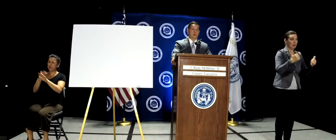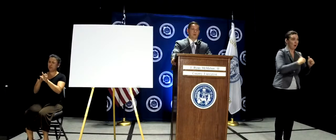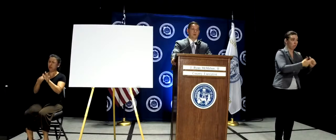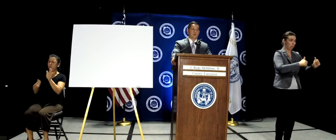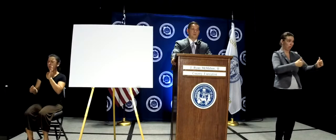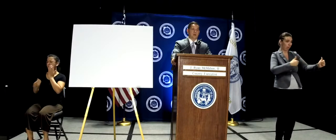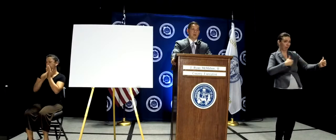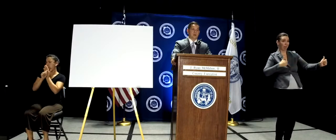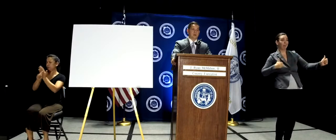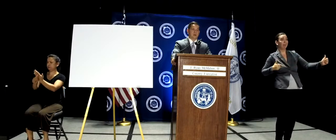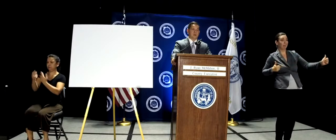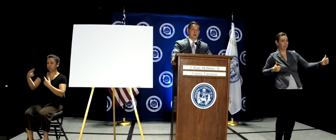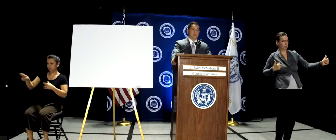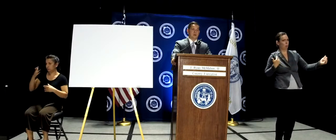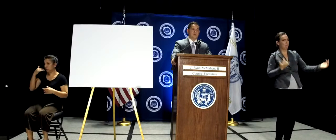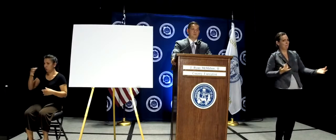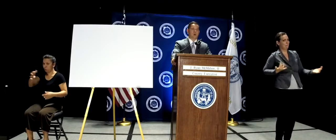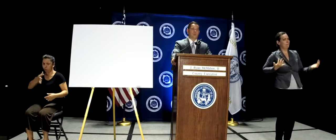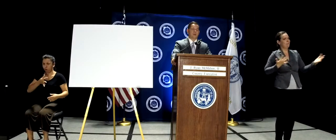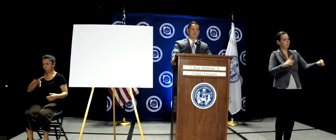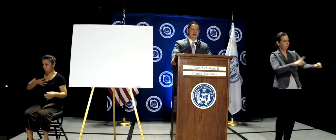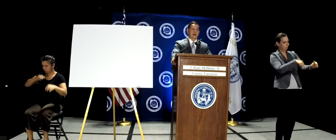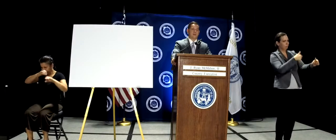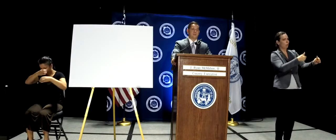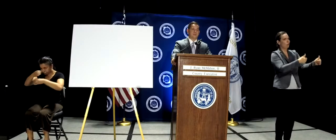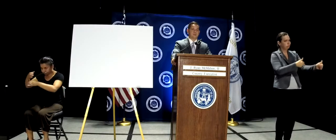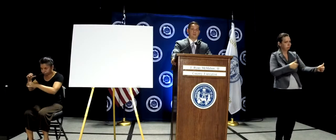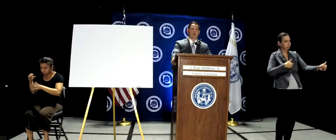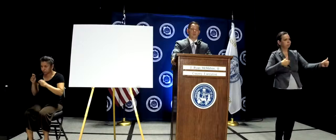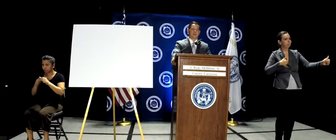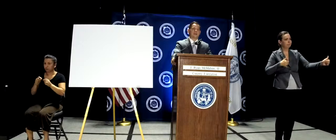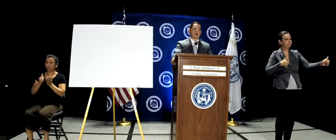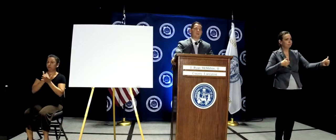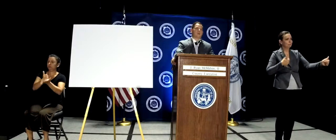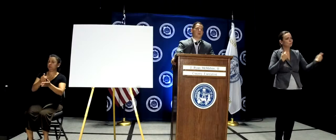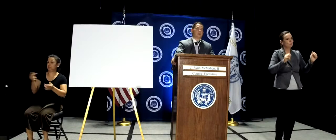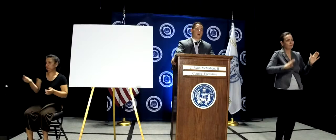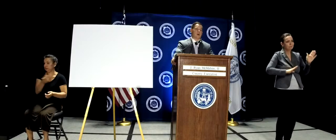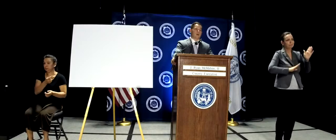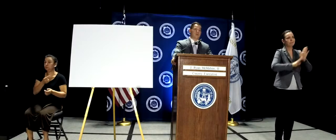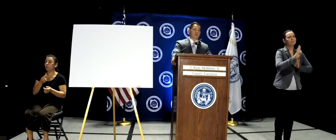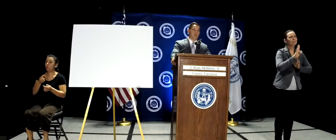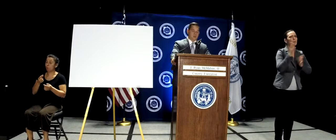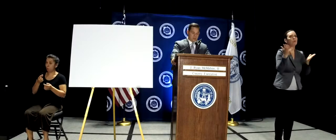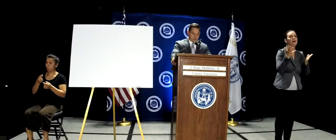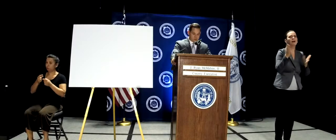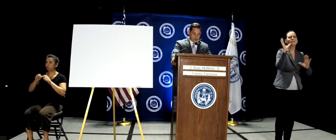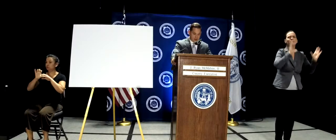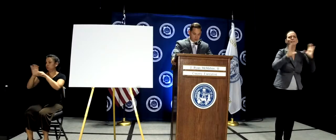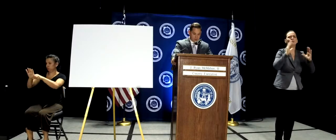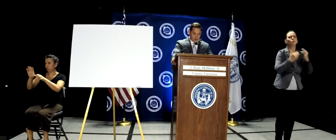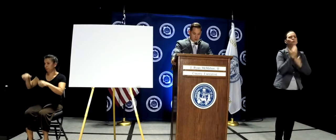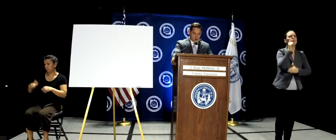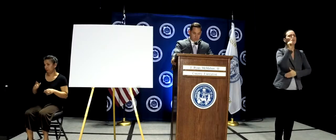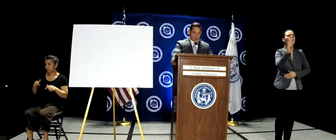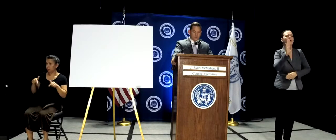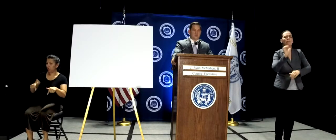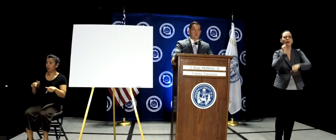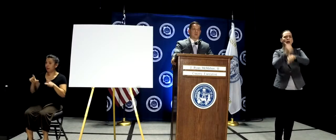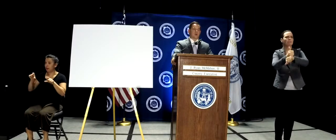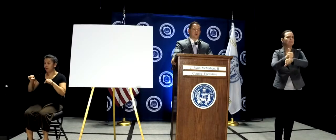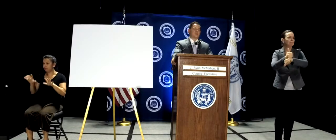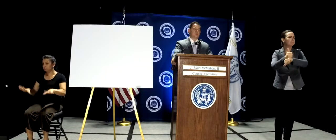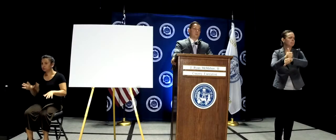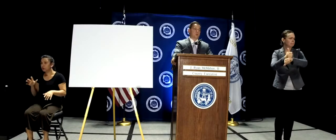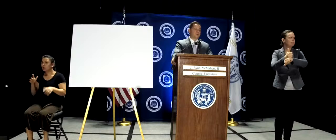help alleviate this moment in time. This is a moment in time issue related to that. But we